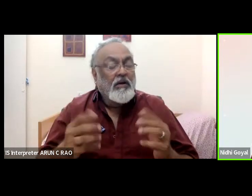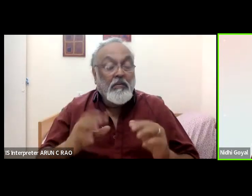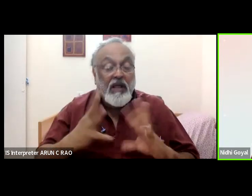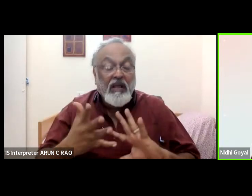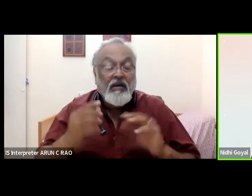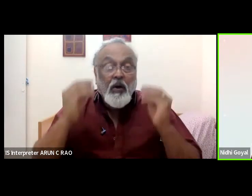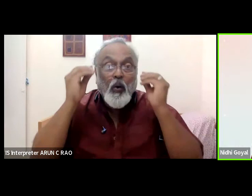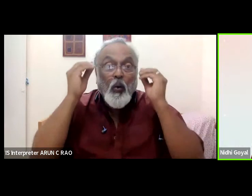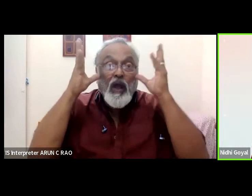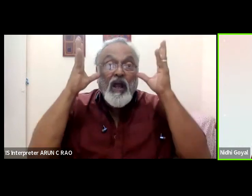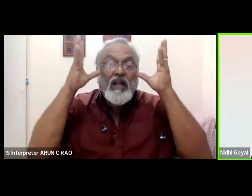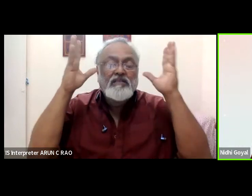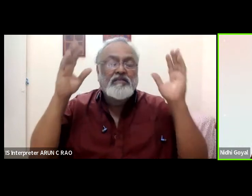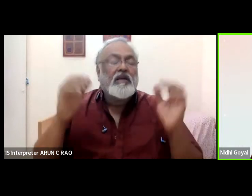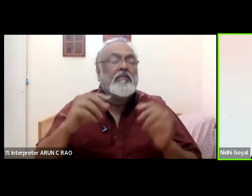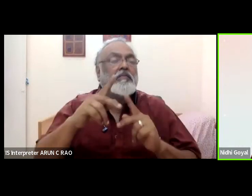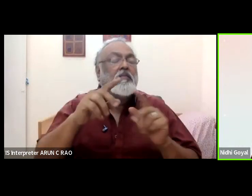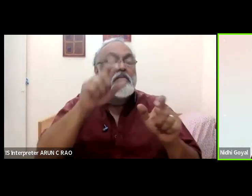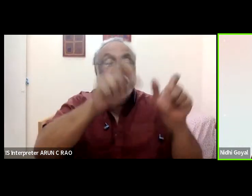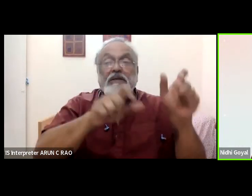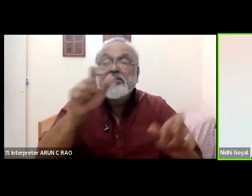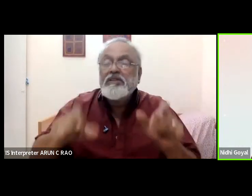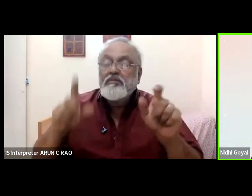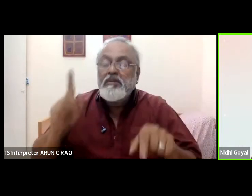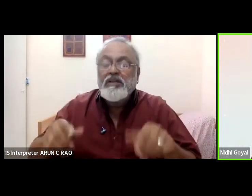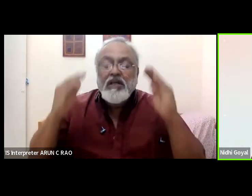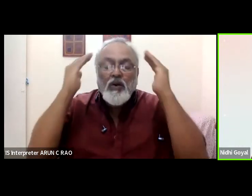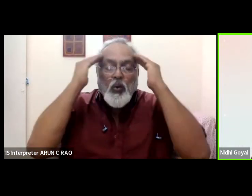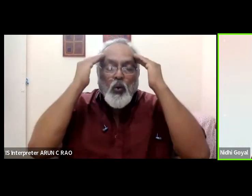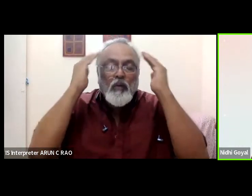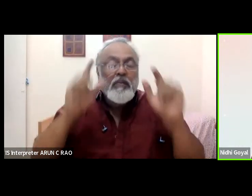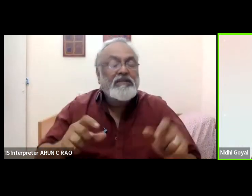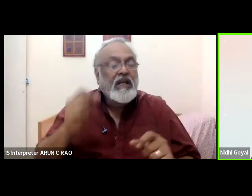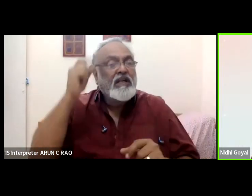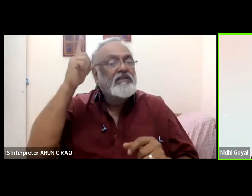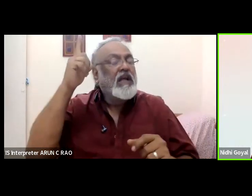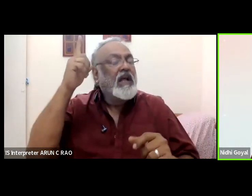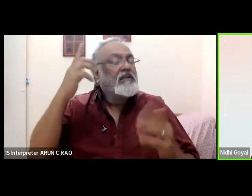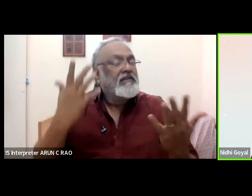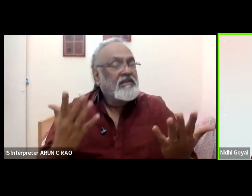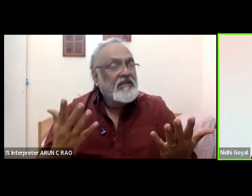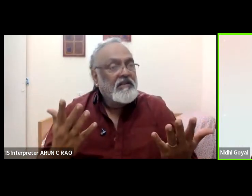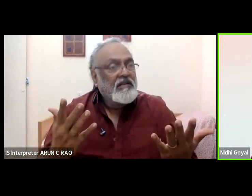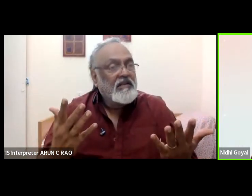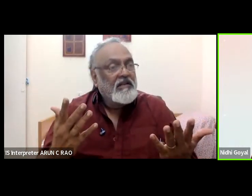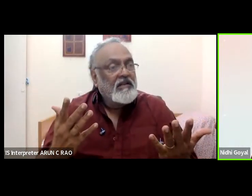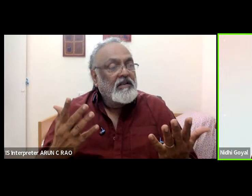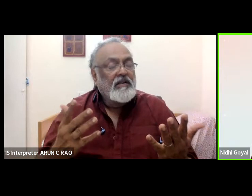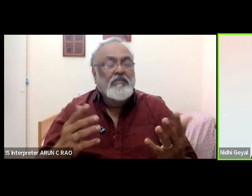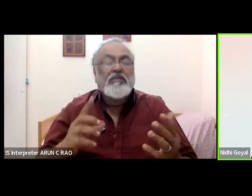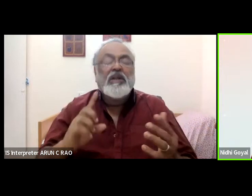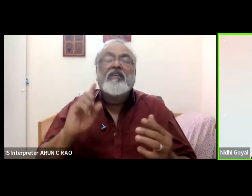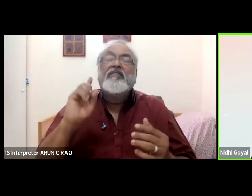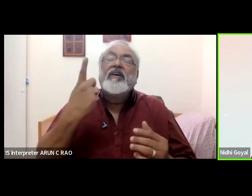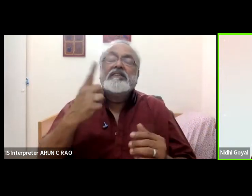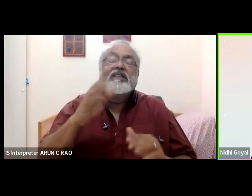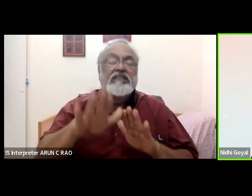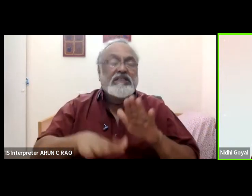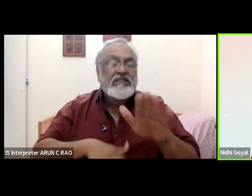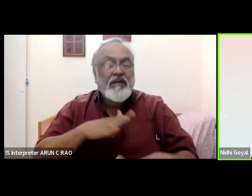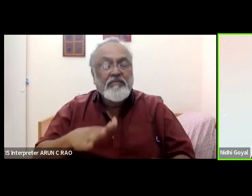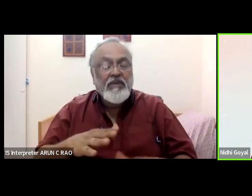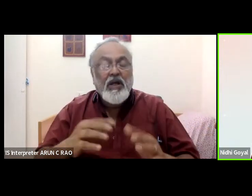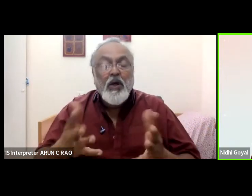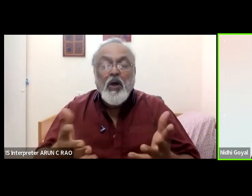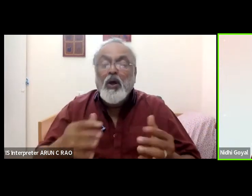and I will come to data as well, reiterating from the previous speaker, but I think the very, very first step is around creating awareness